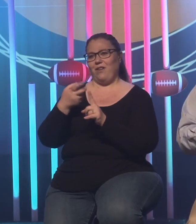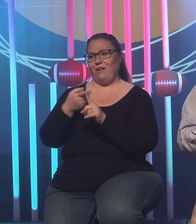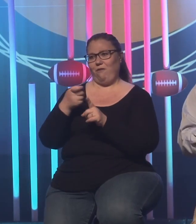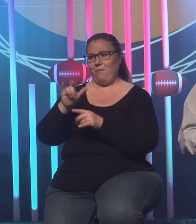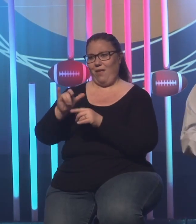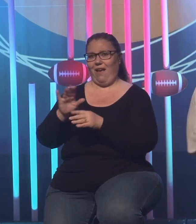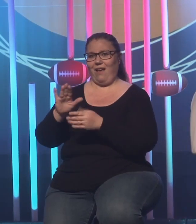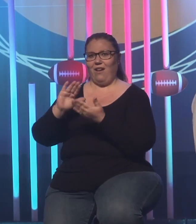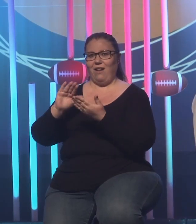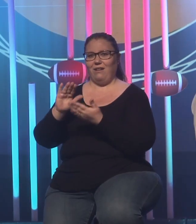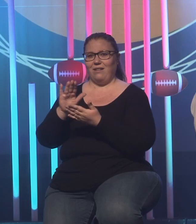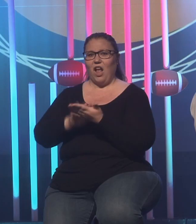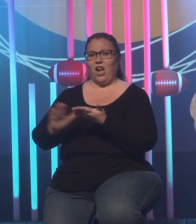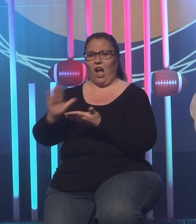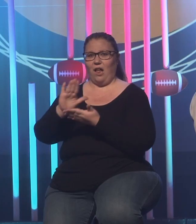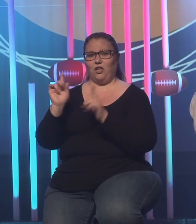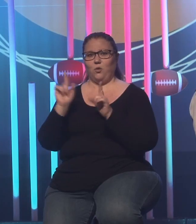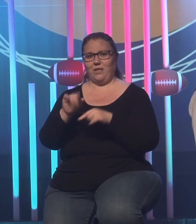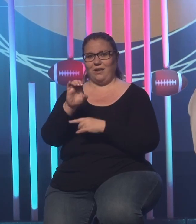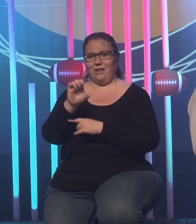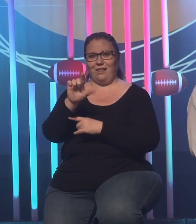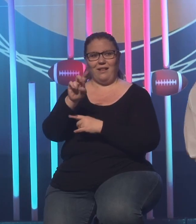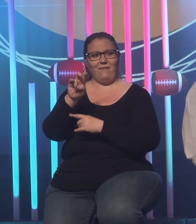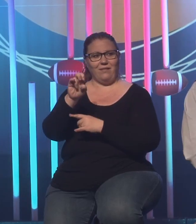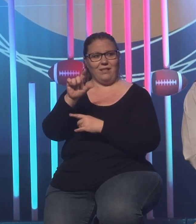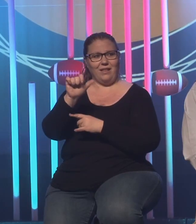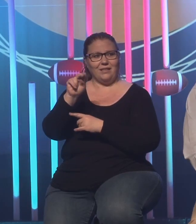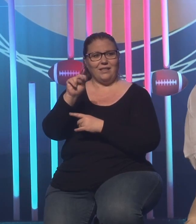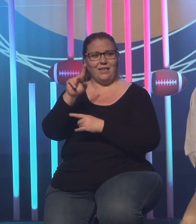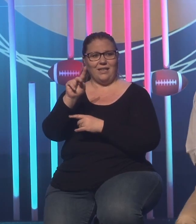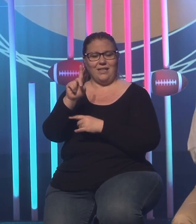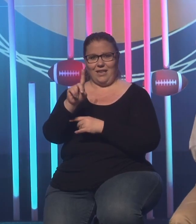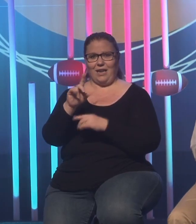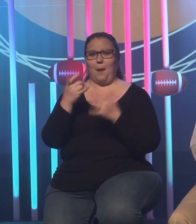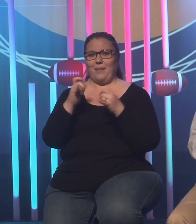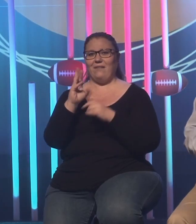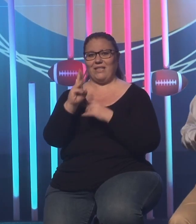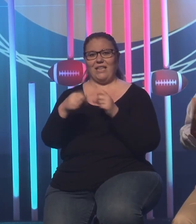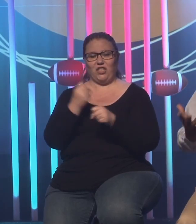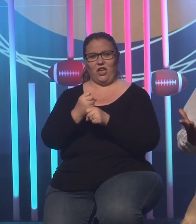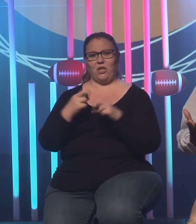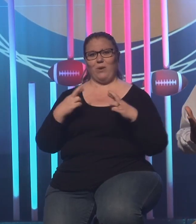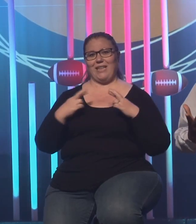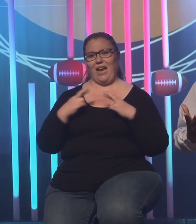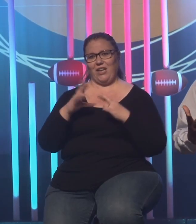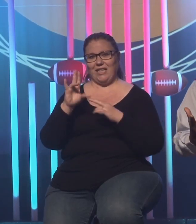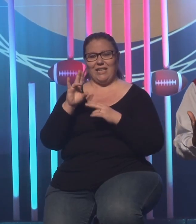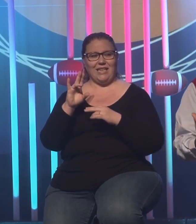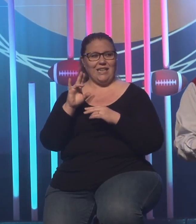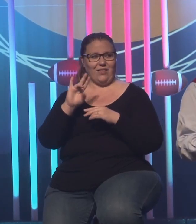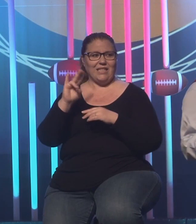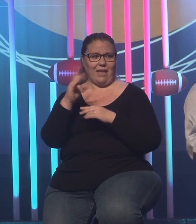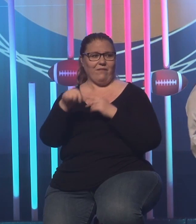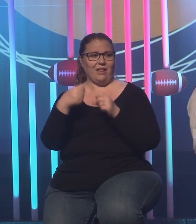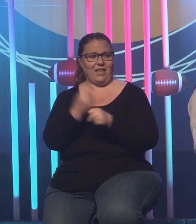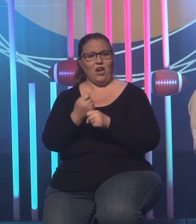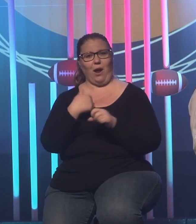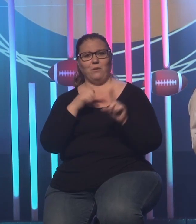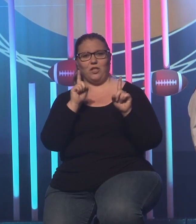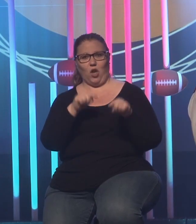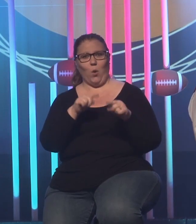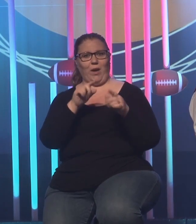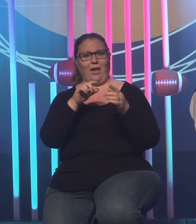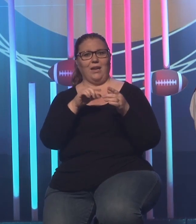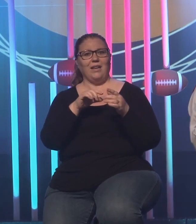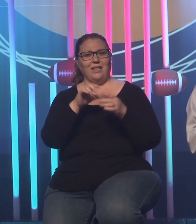to Cleveland and played 6 years. I retired in my seventh year. I was going to seminary while I was playing in Cleveland,